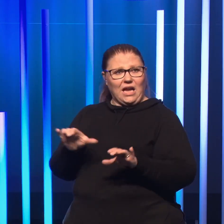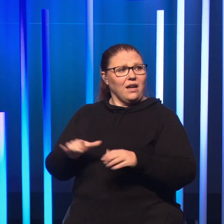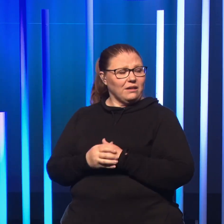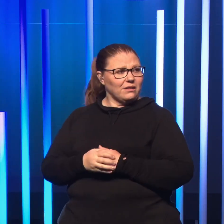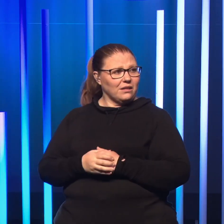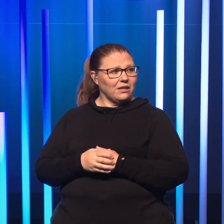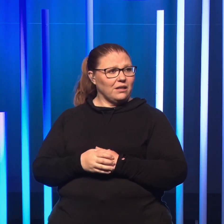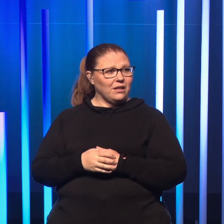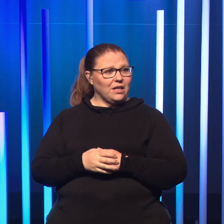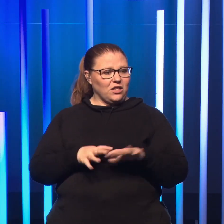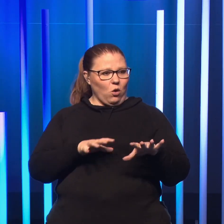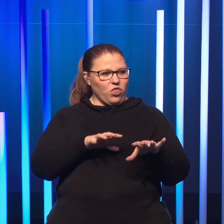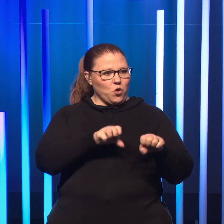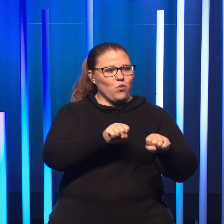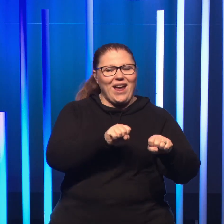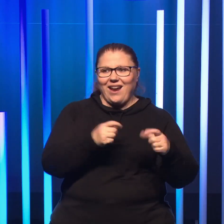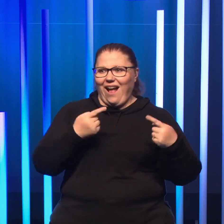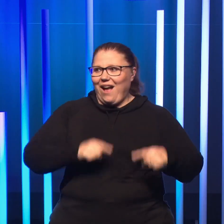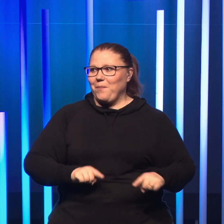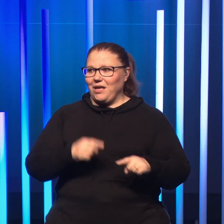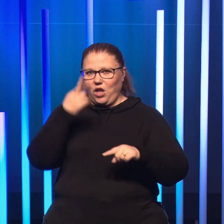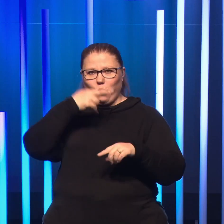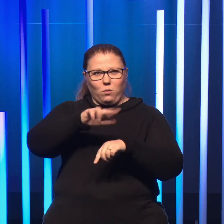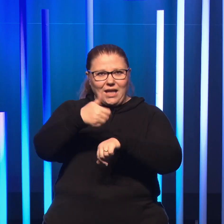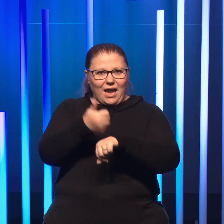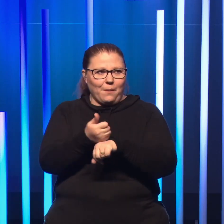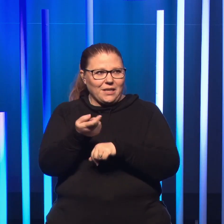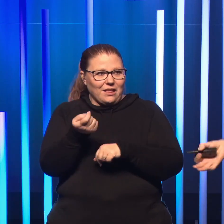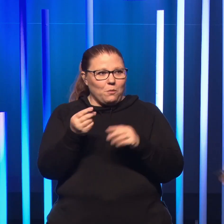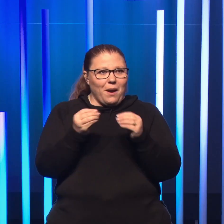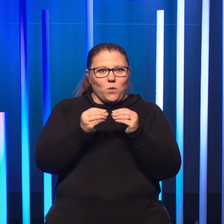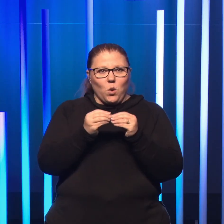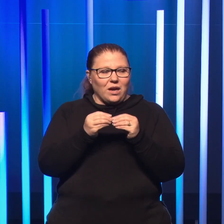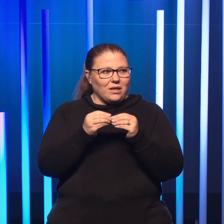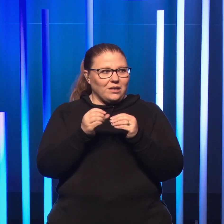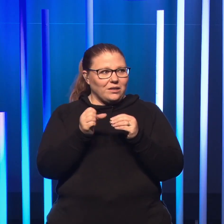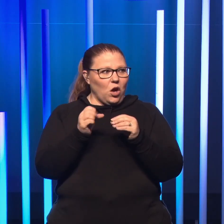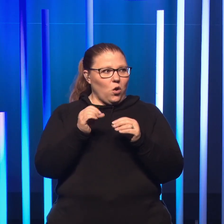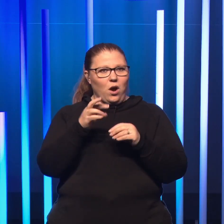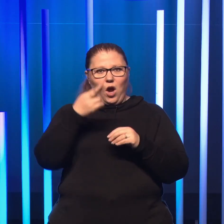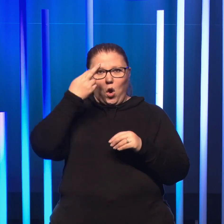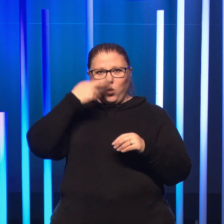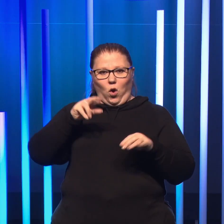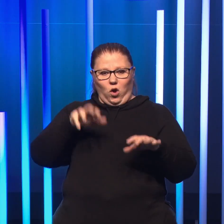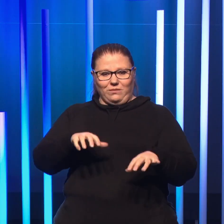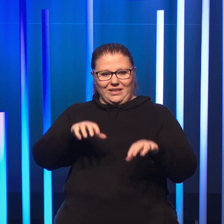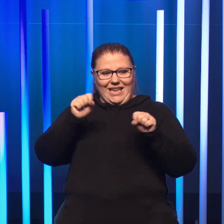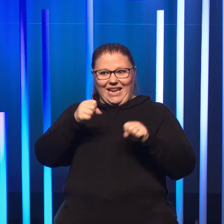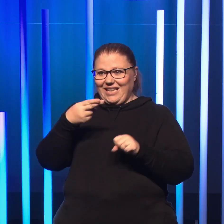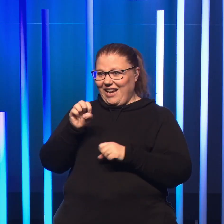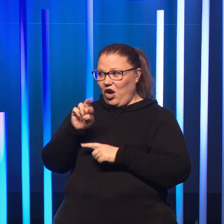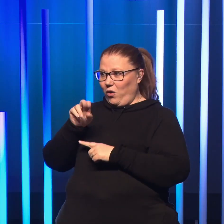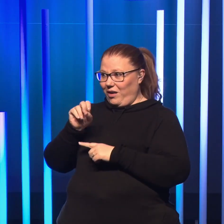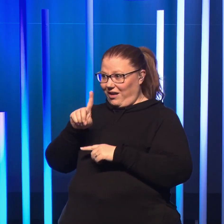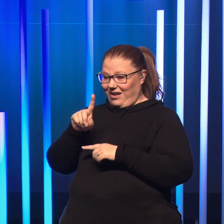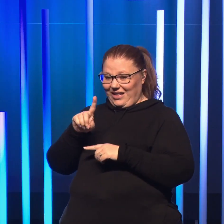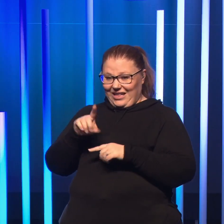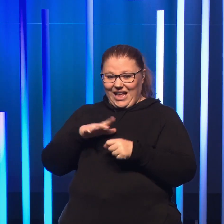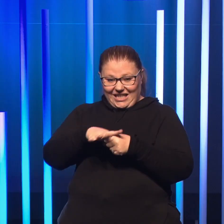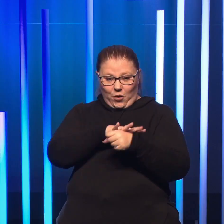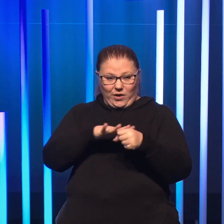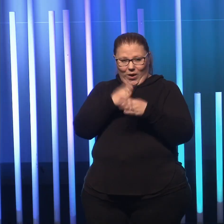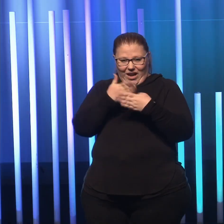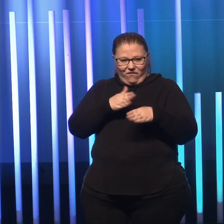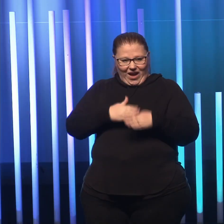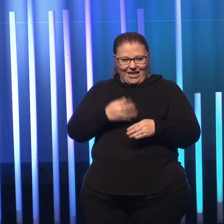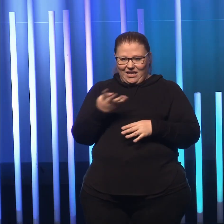raid happens, and then Rome kind of sets up a little bit more power. And they say, this is going to be a problem. So Rome takes Herod's territory and divides it into 4 areas,